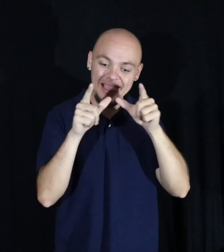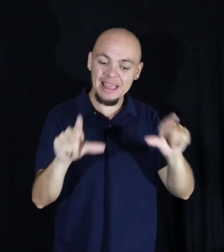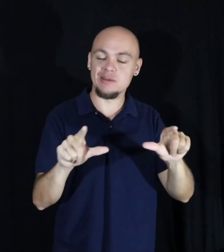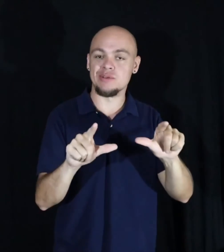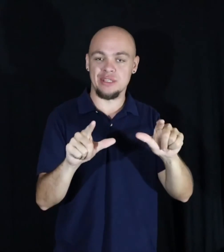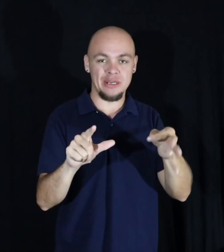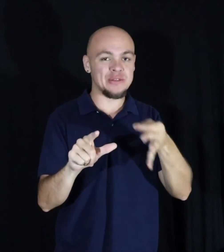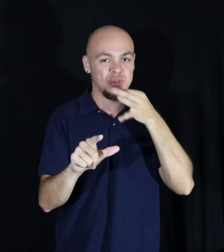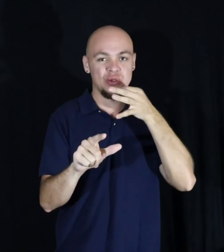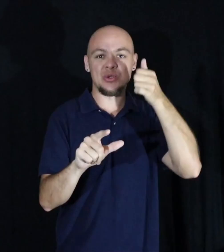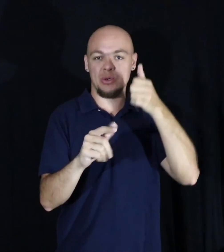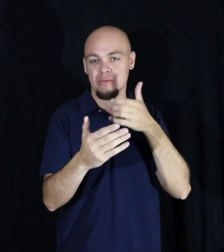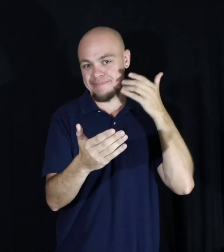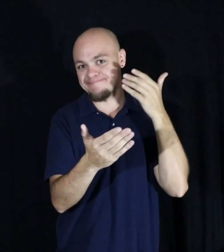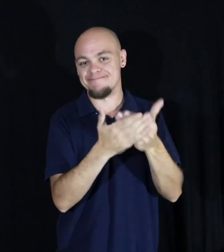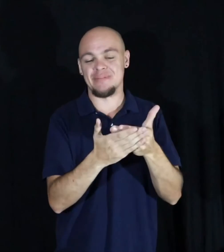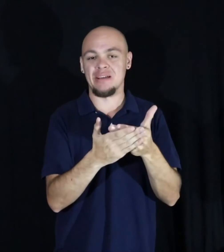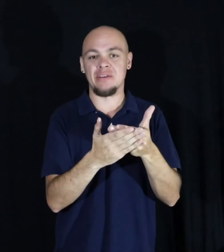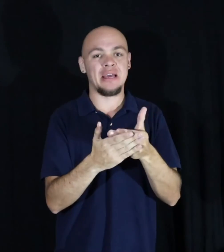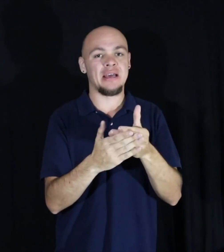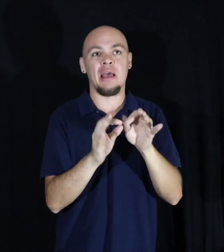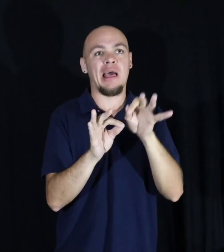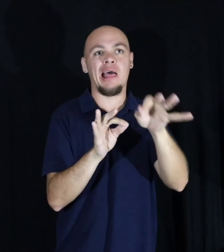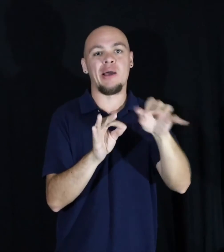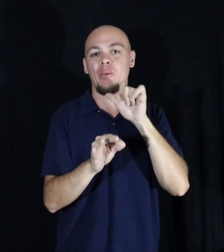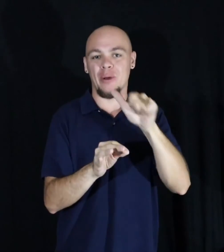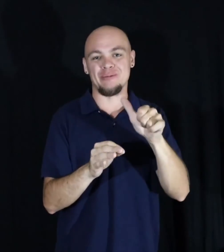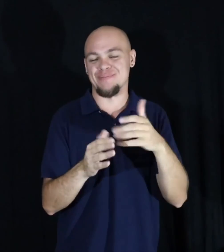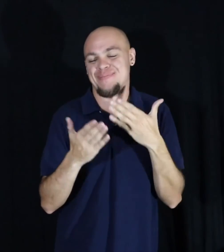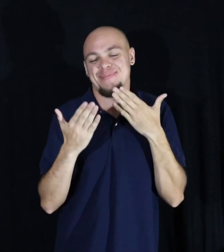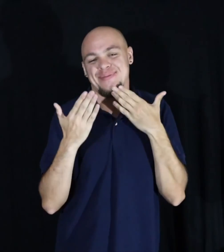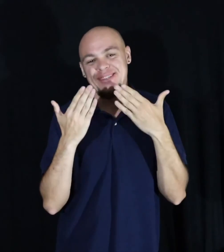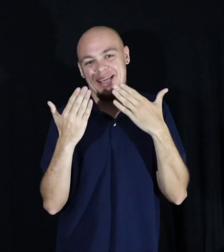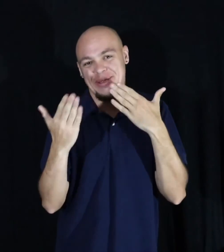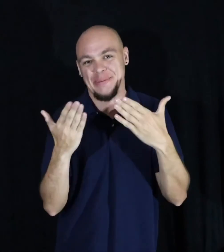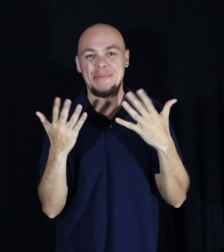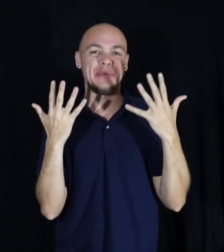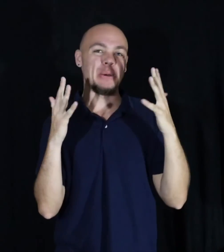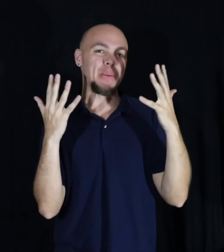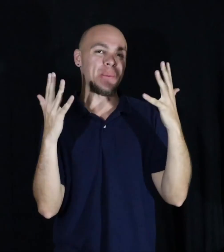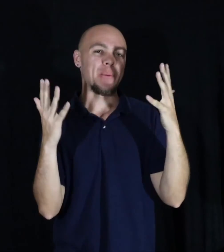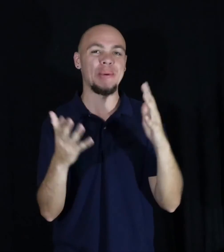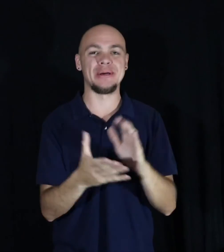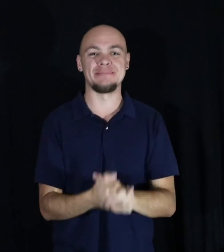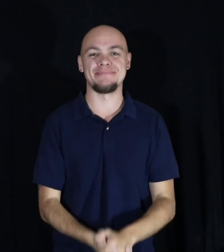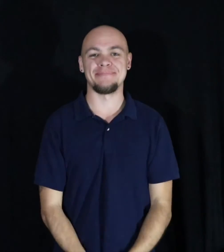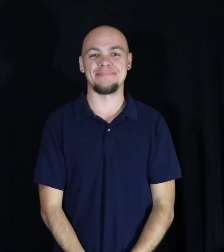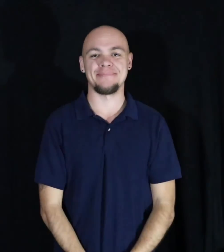there sooner rather than later. Thank you.